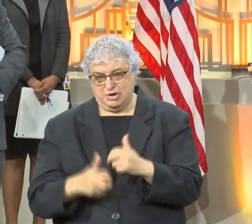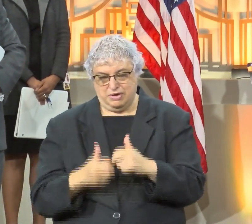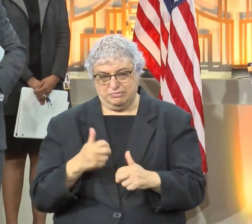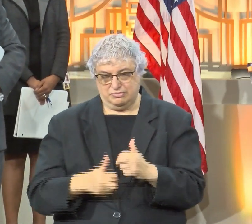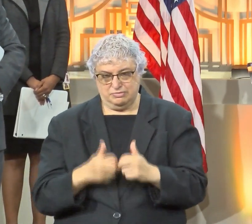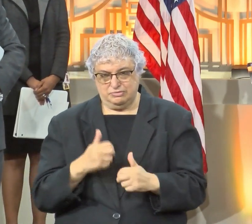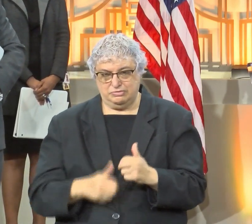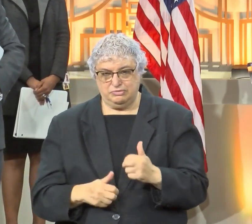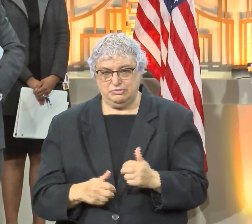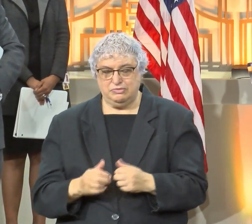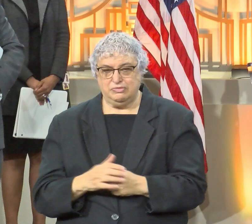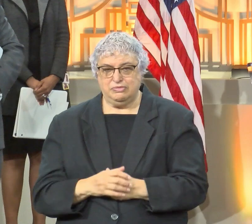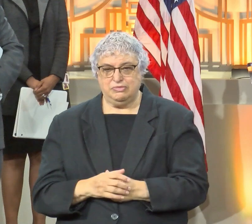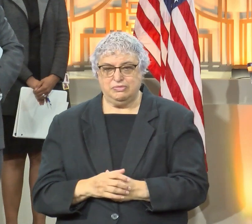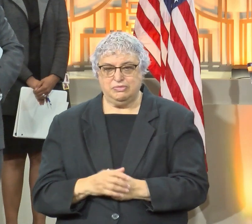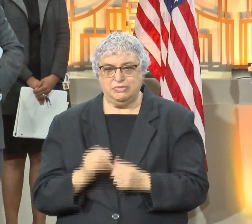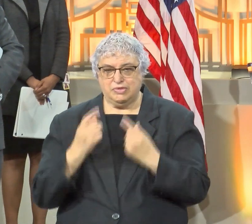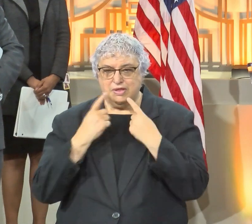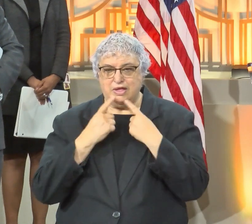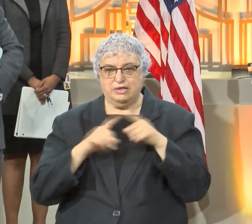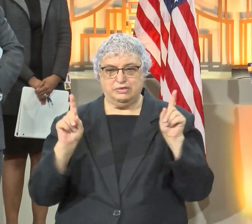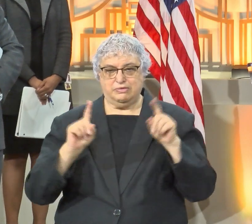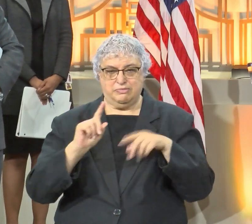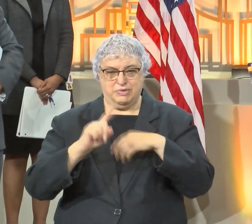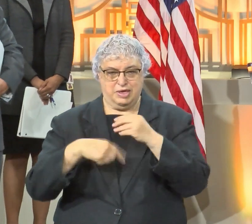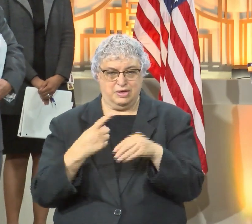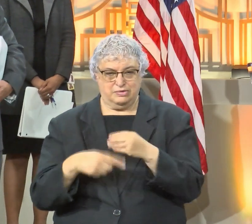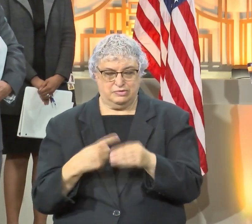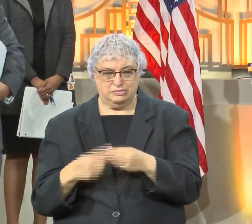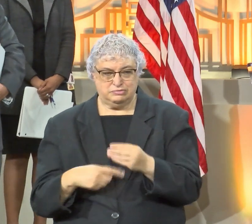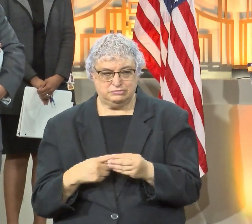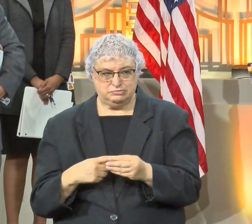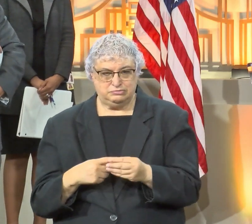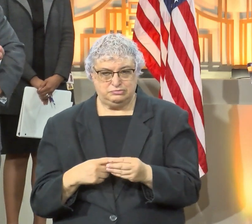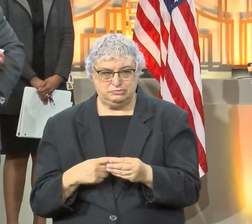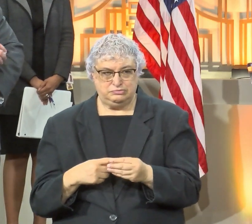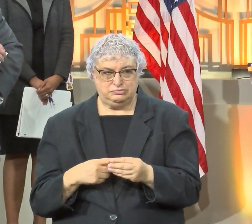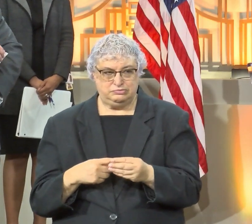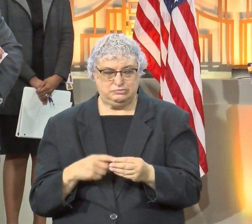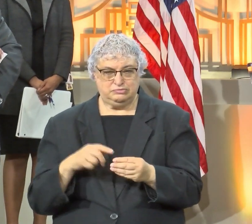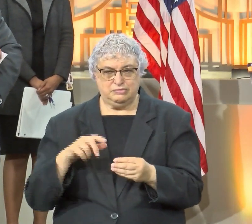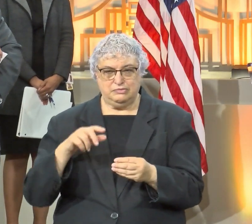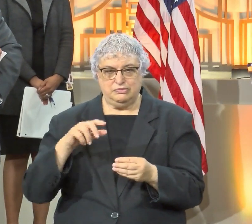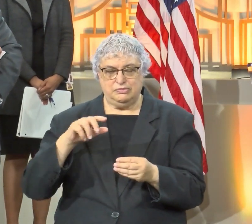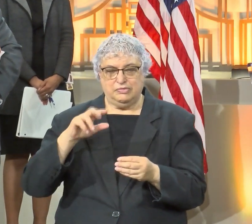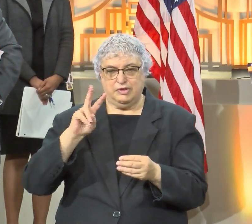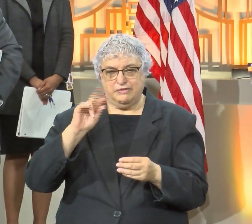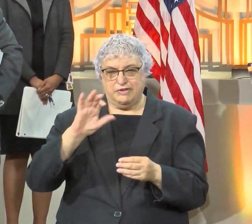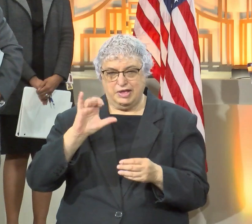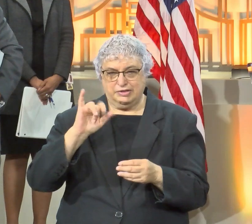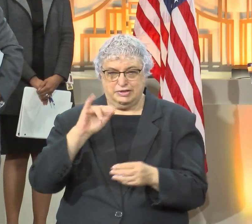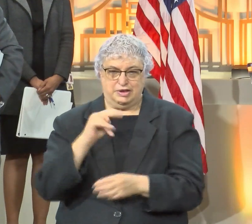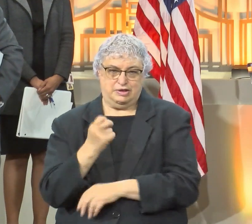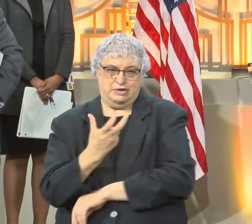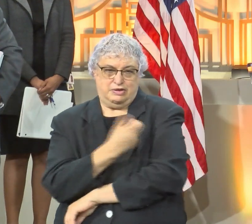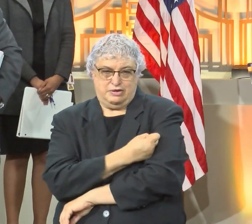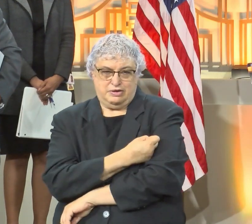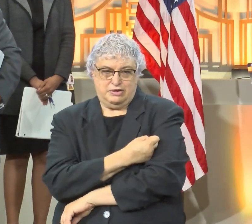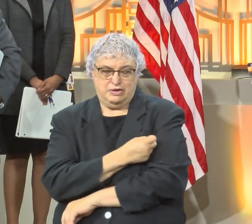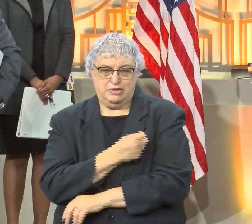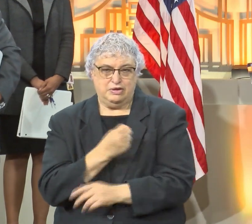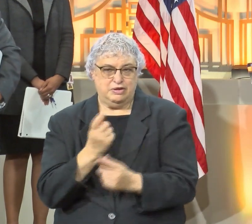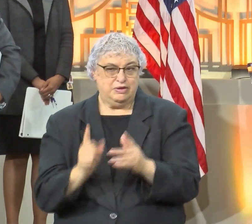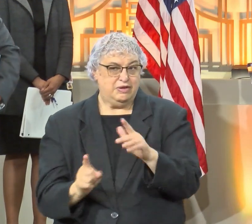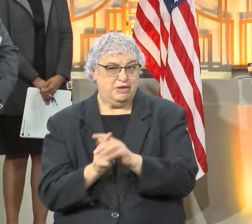that and to the announcement with regards to the Pfizer, the vaccine that may be coming